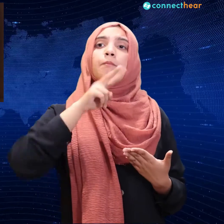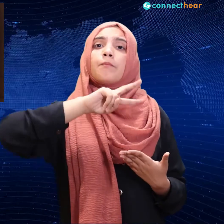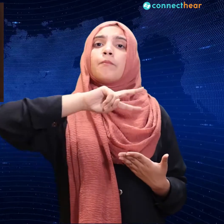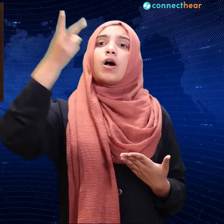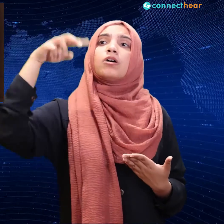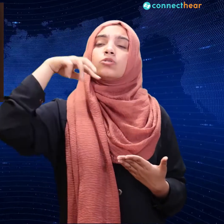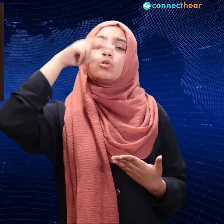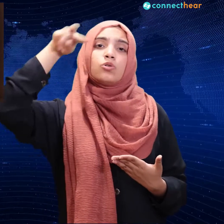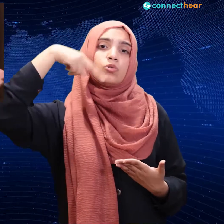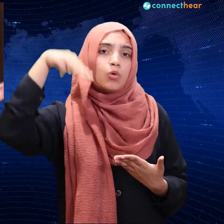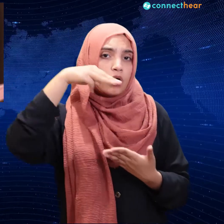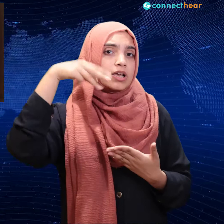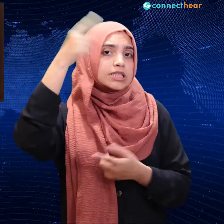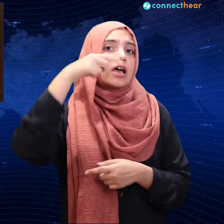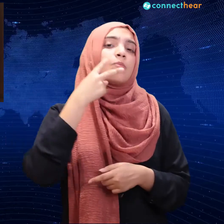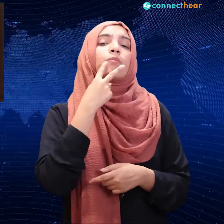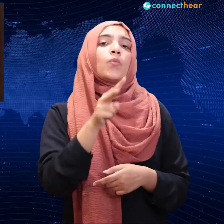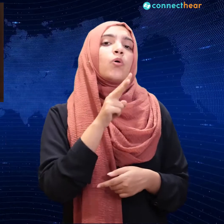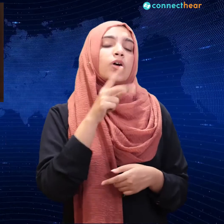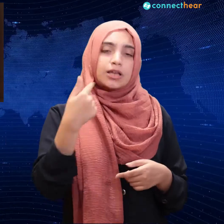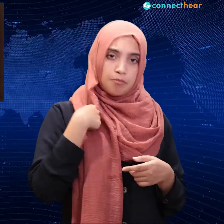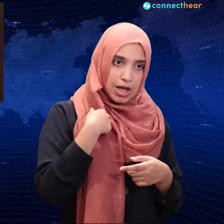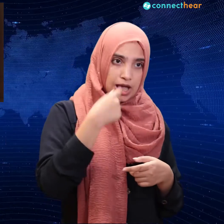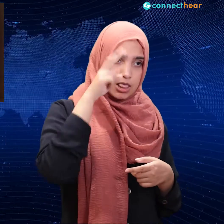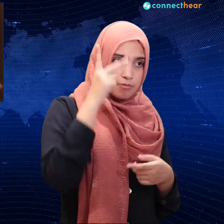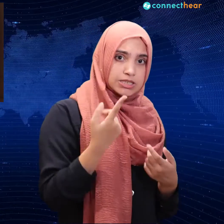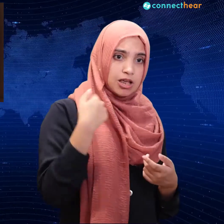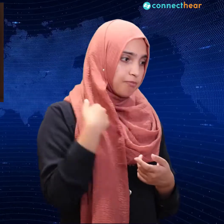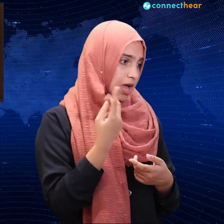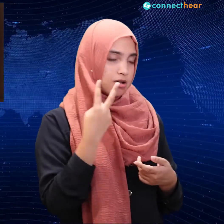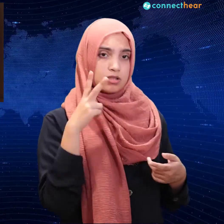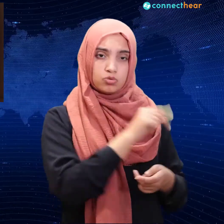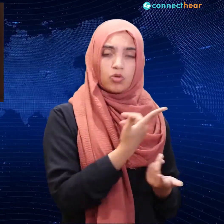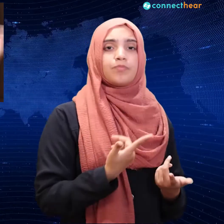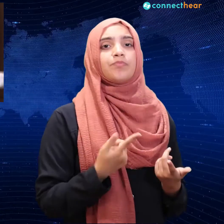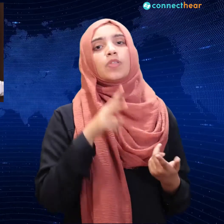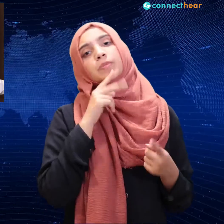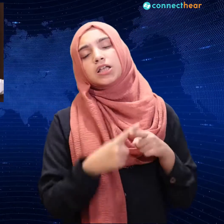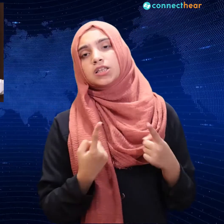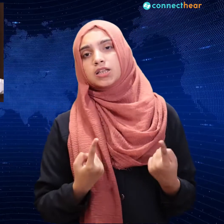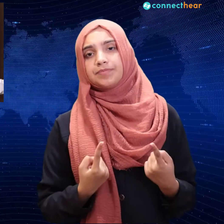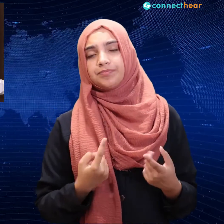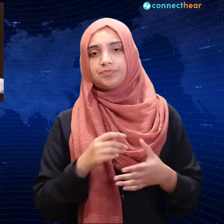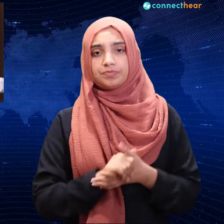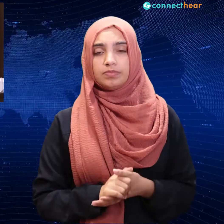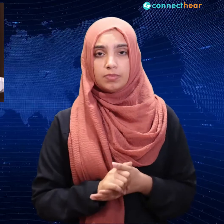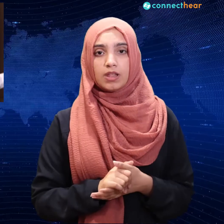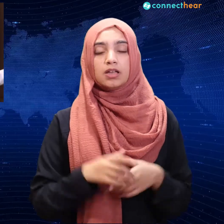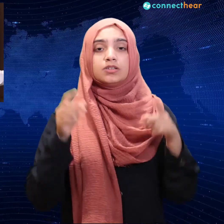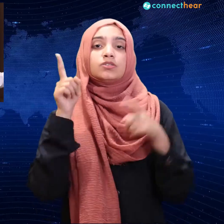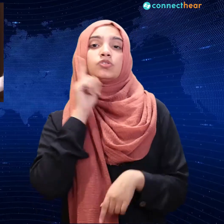people felt that here, by joining the US, we had these bombs going on everywhere. Benazir Bhutto